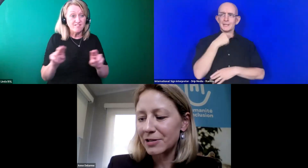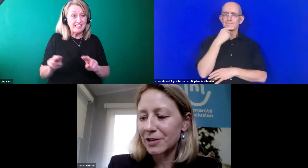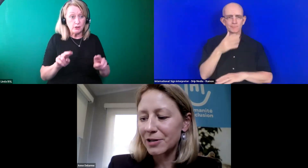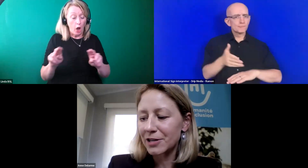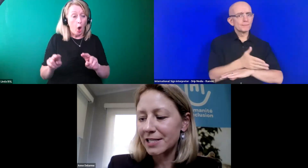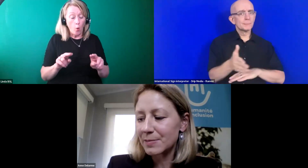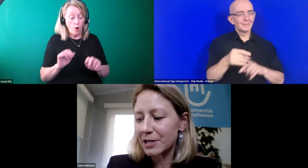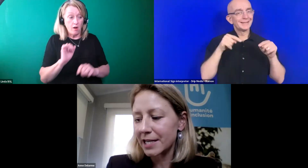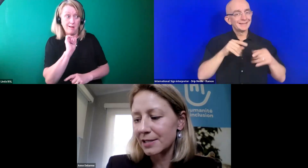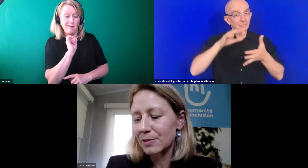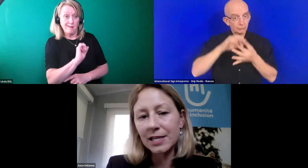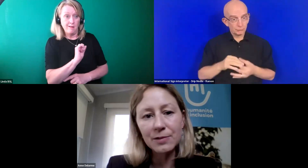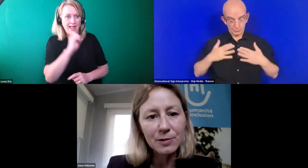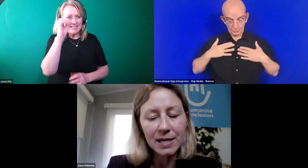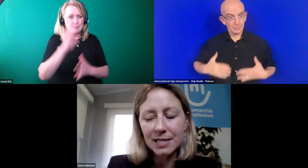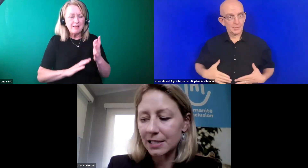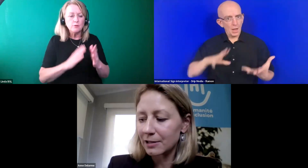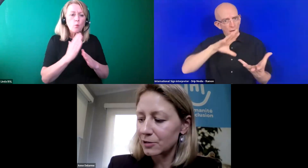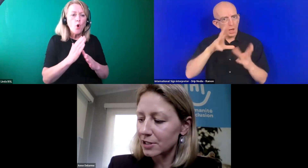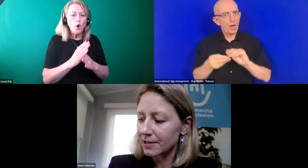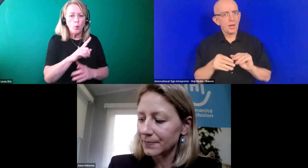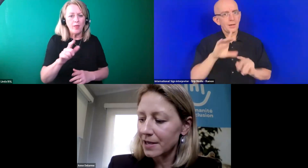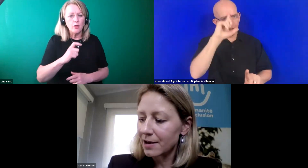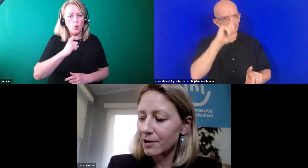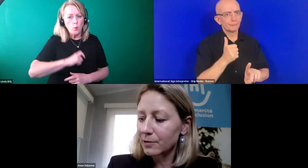with her experience working with humanity and